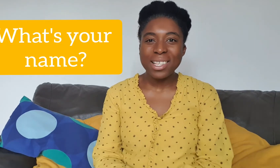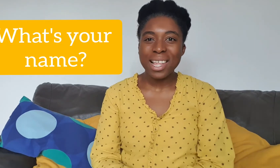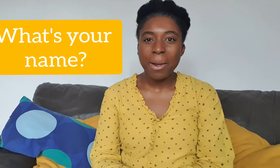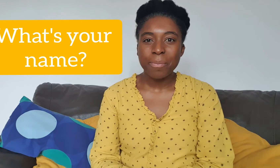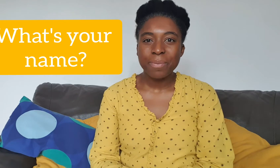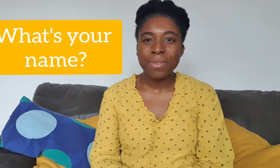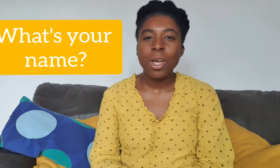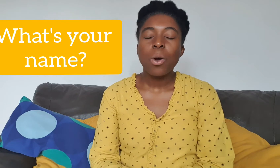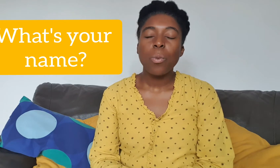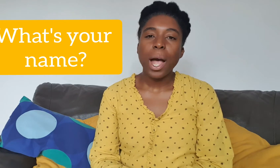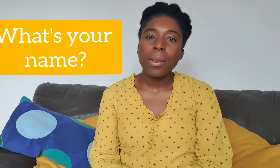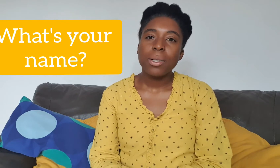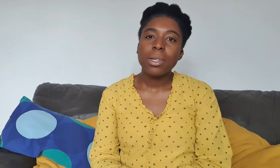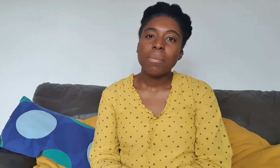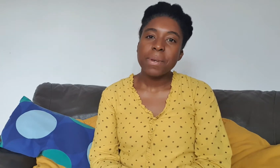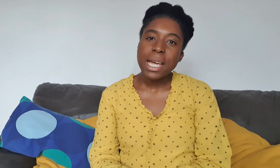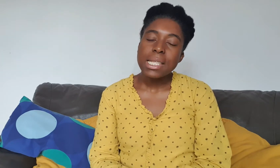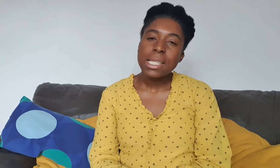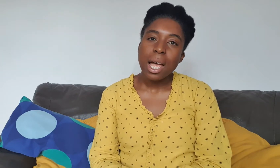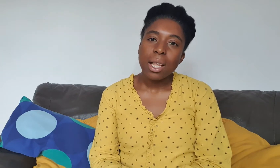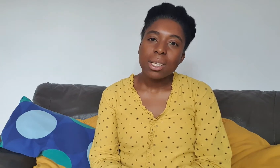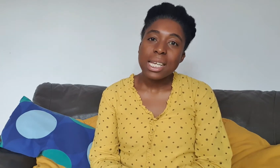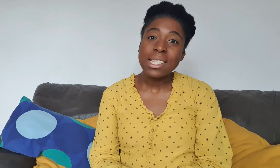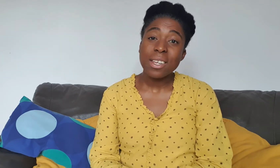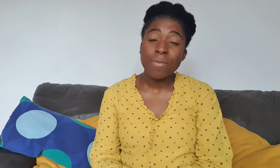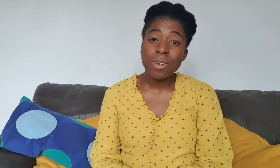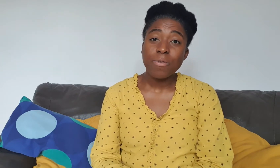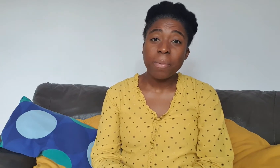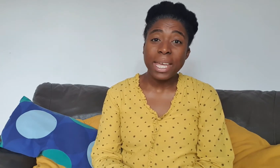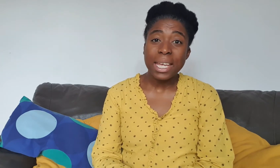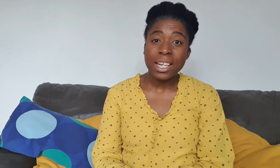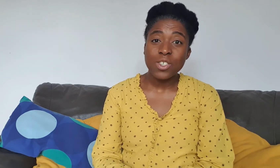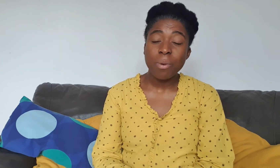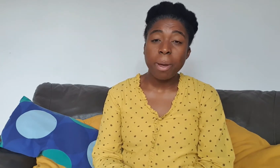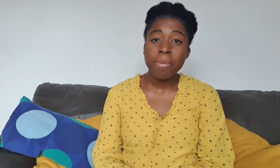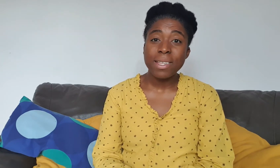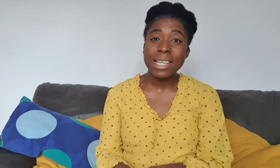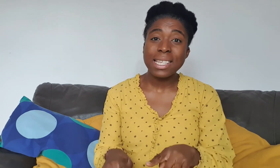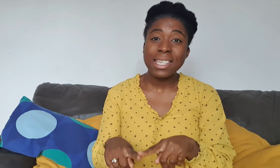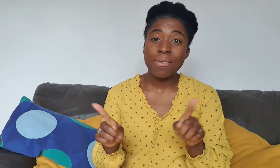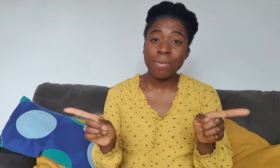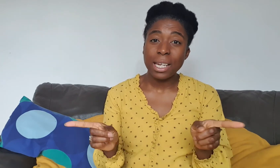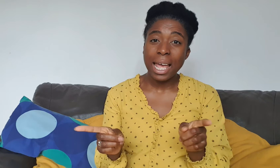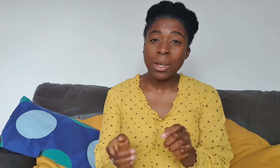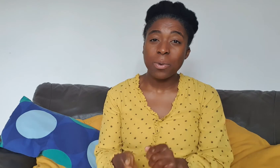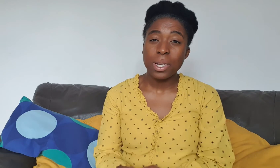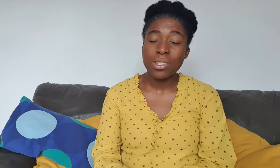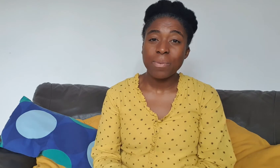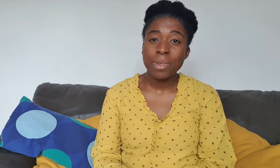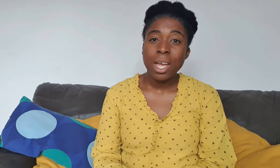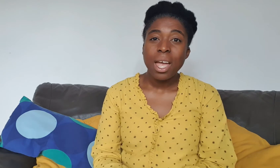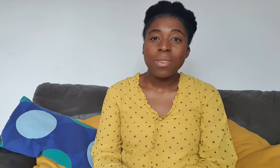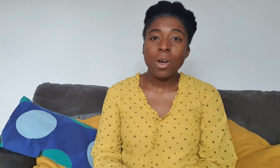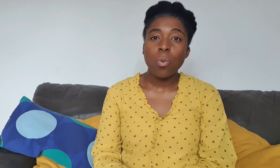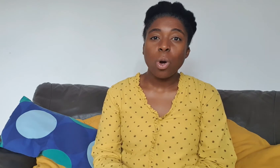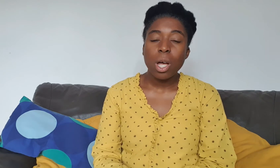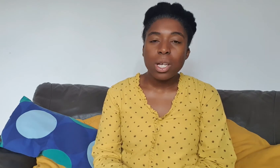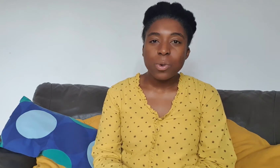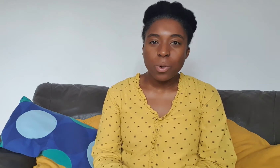that? Well, BSL is different from English. Remember, it's a different language. The word